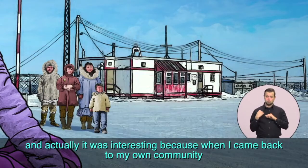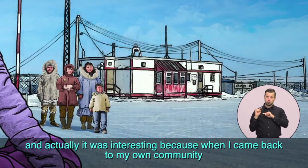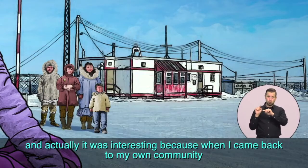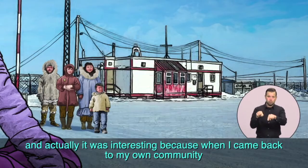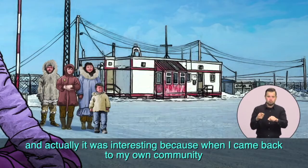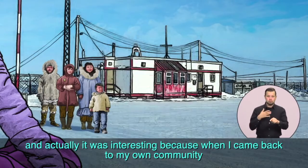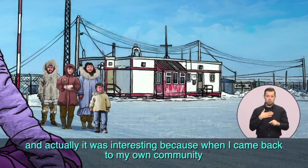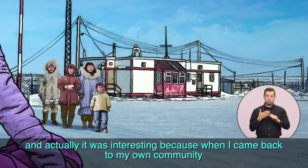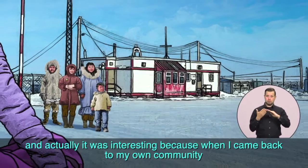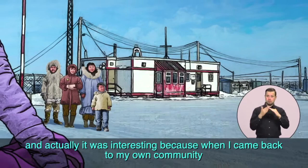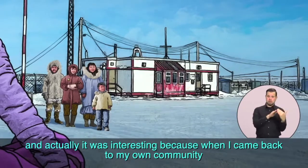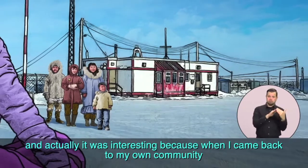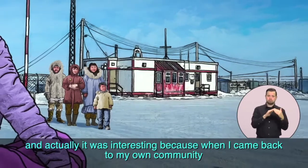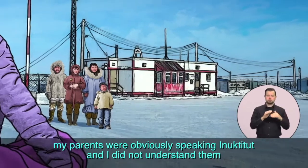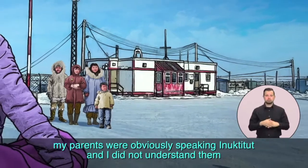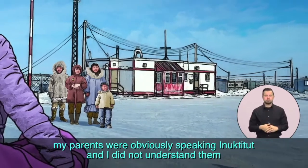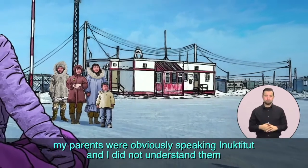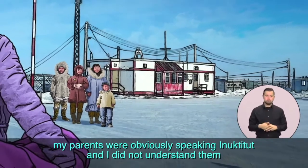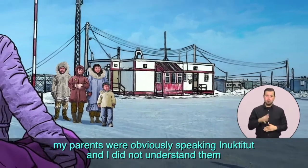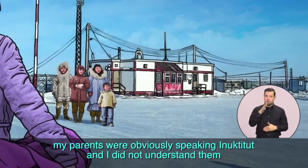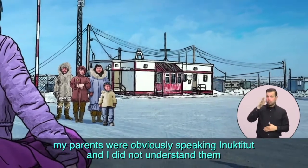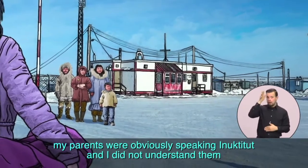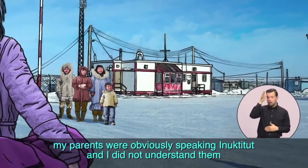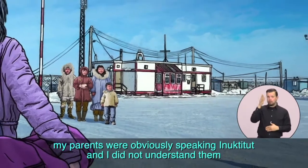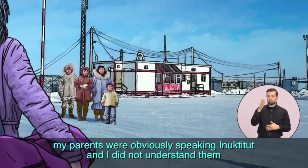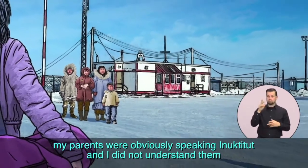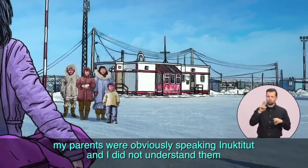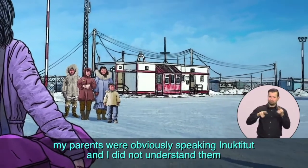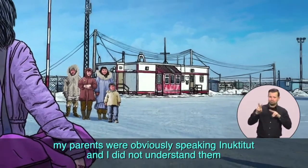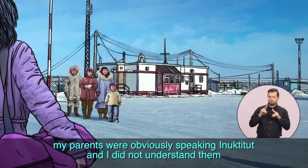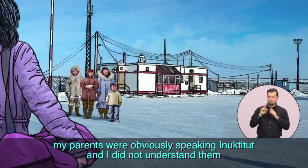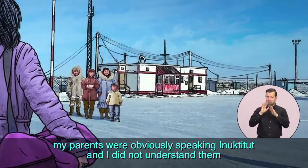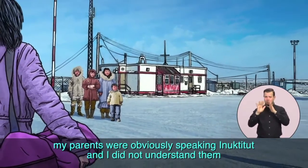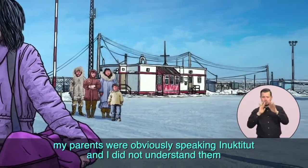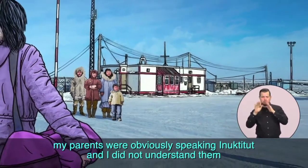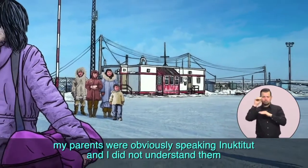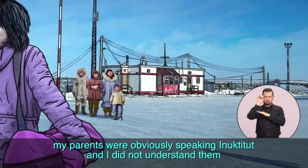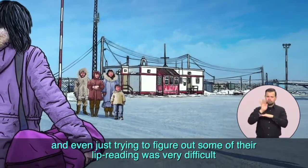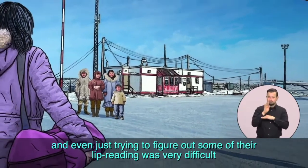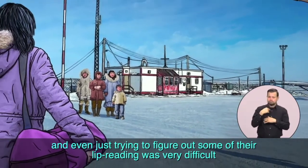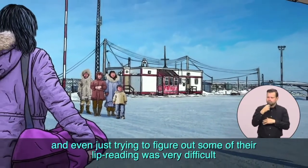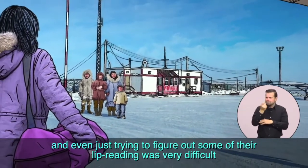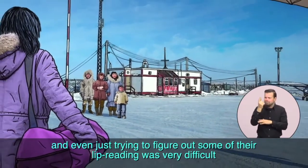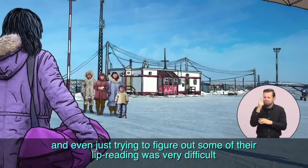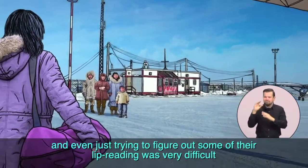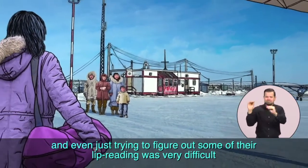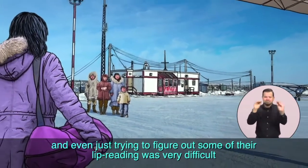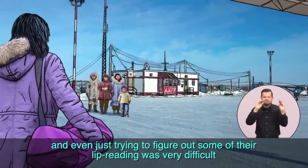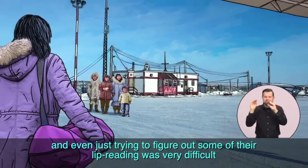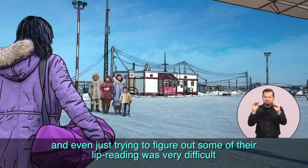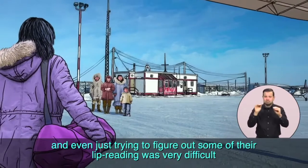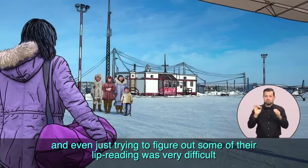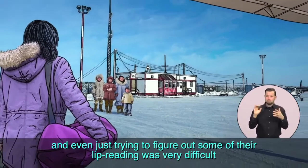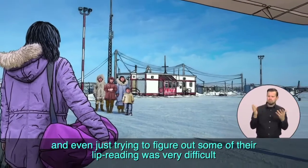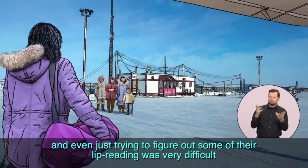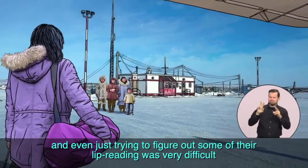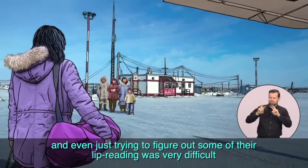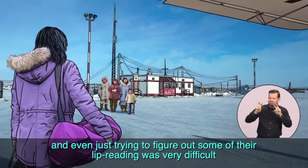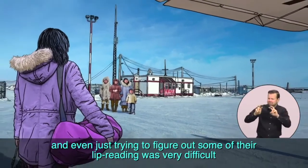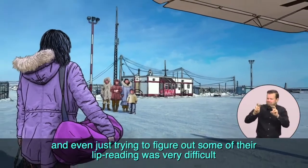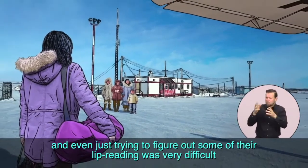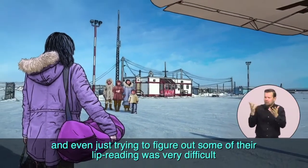and actually, it was interesting because when I came back to my home community, my parents obviously were speaking Inuit, and I didn't understand them, and even just